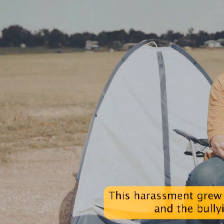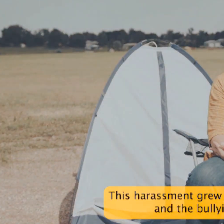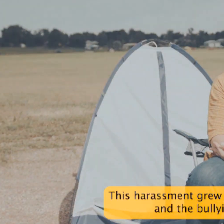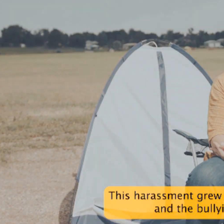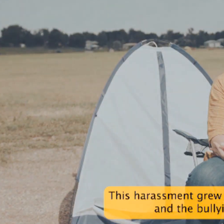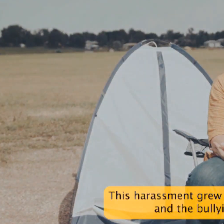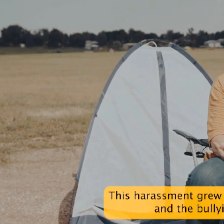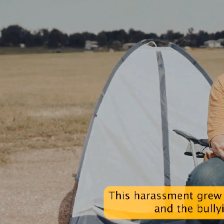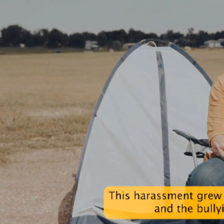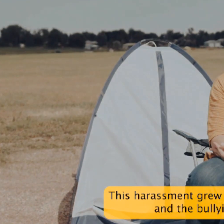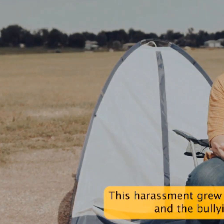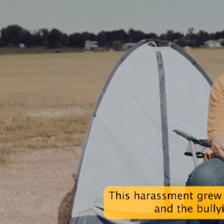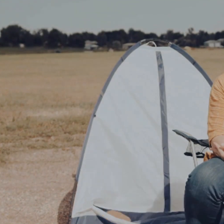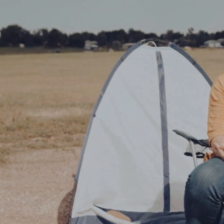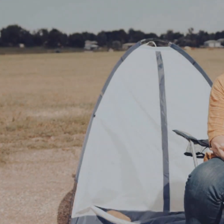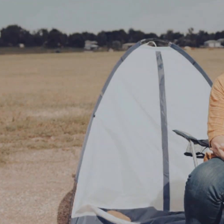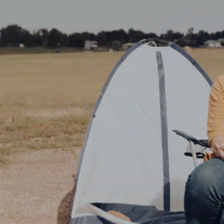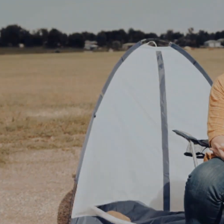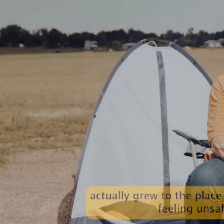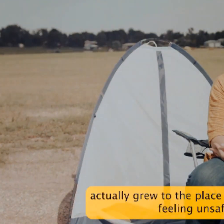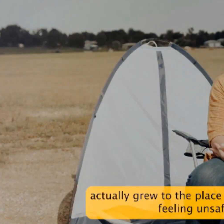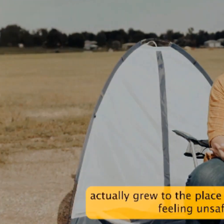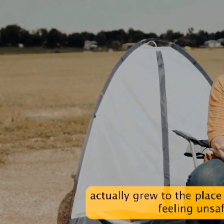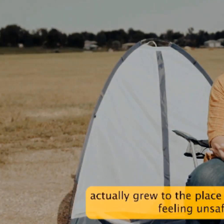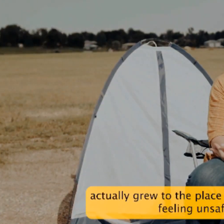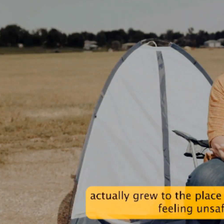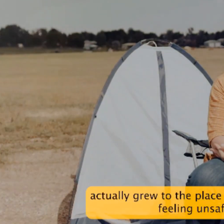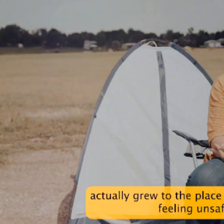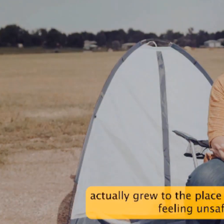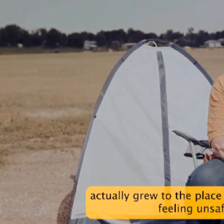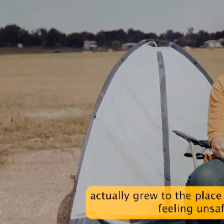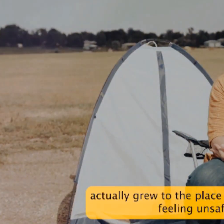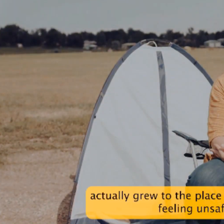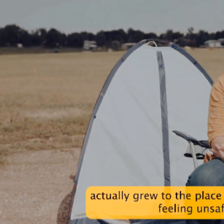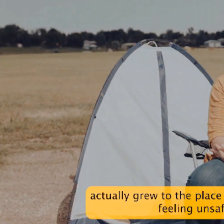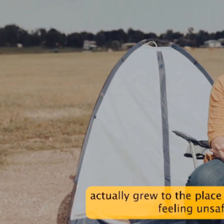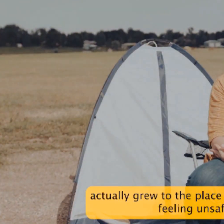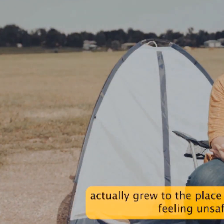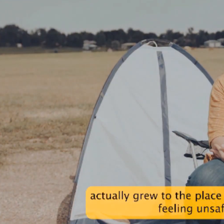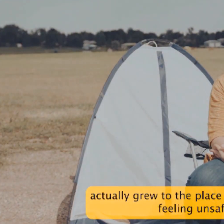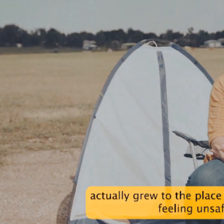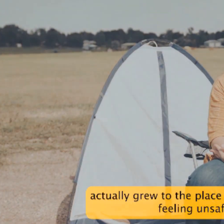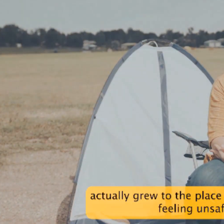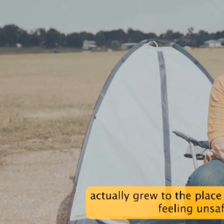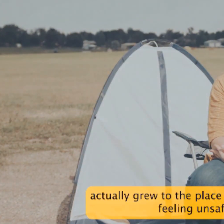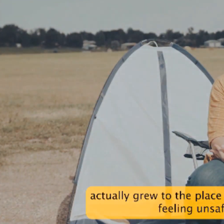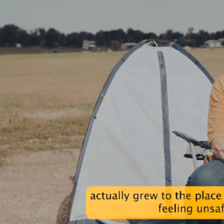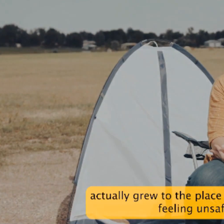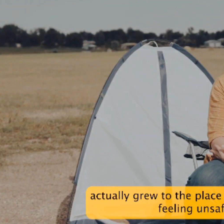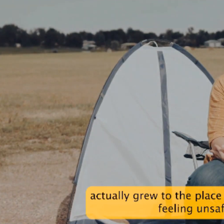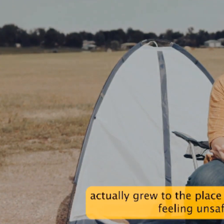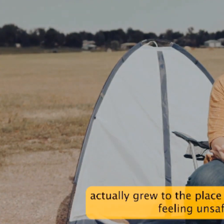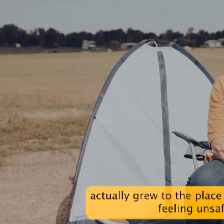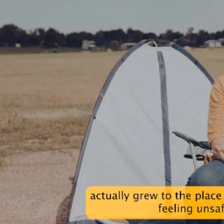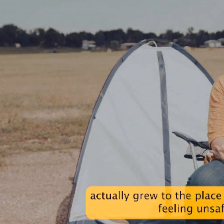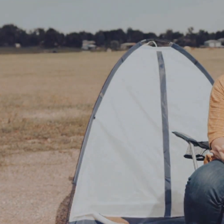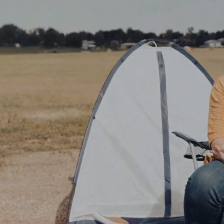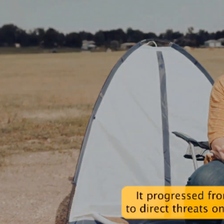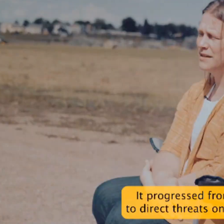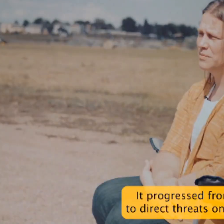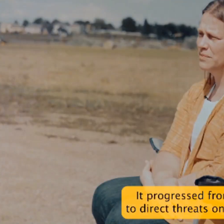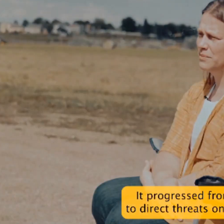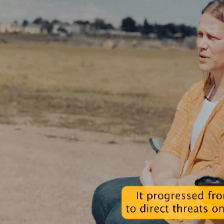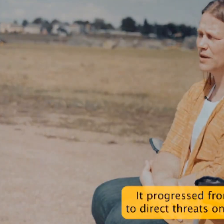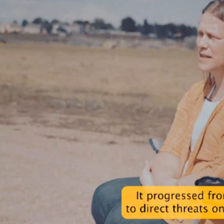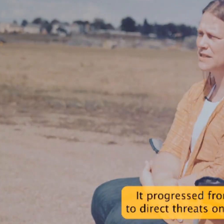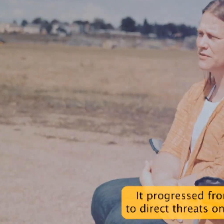to bullying, and the bullying actually grew to the place where I started feeling unsafe.